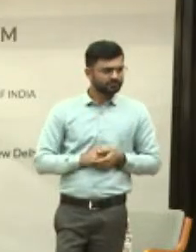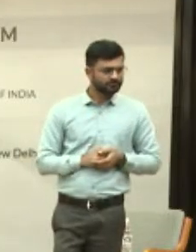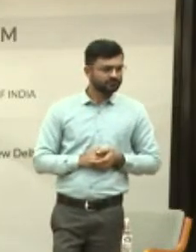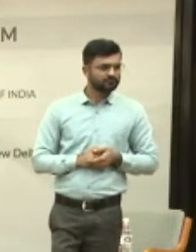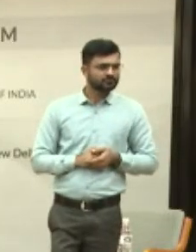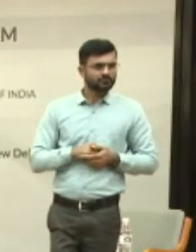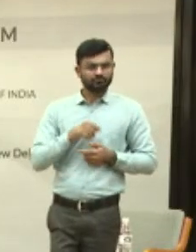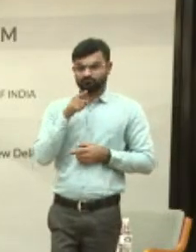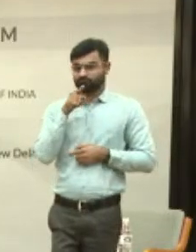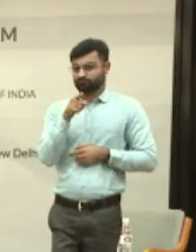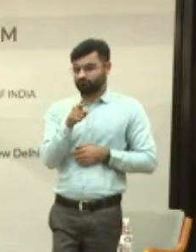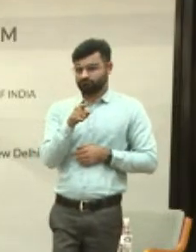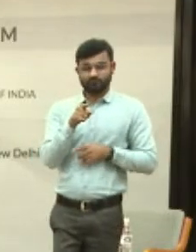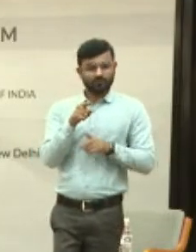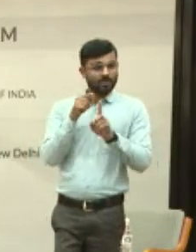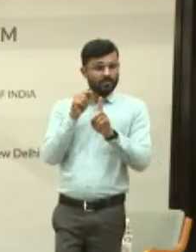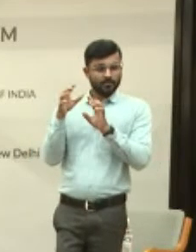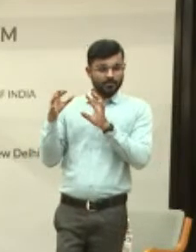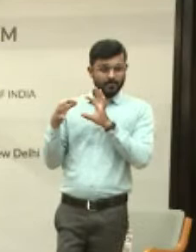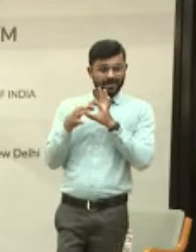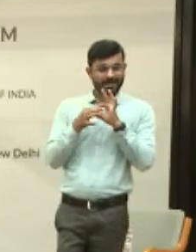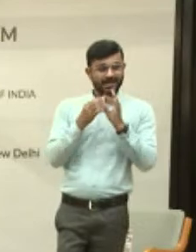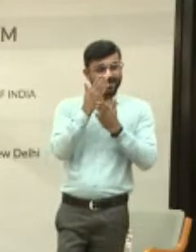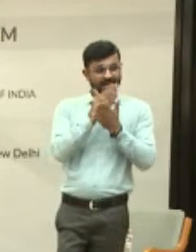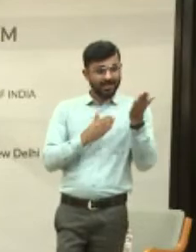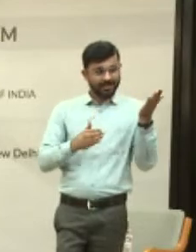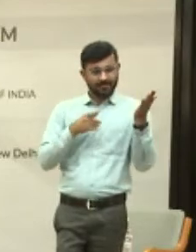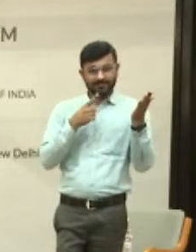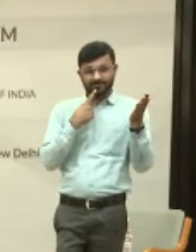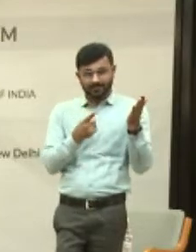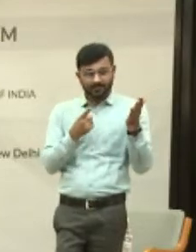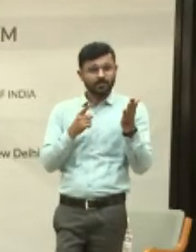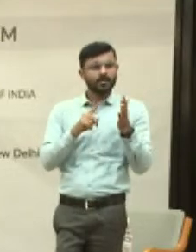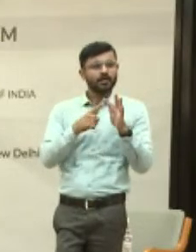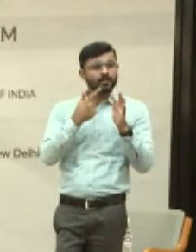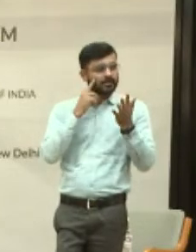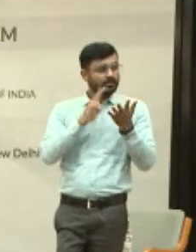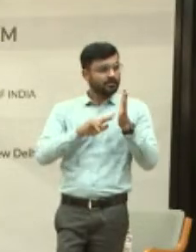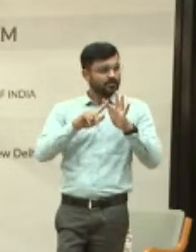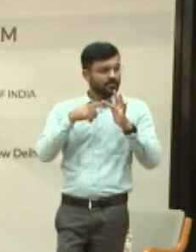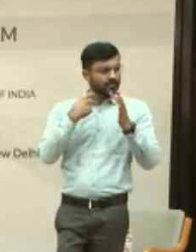you cannot tinker with a section here and tinker with a section there.